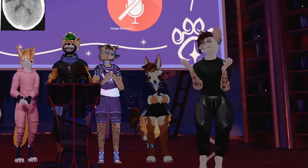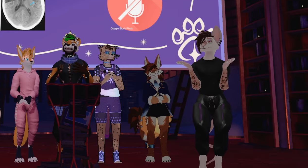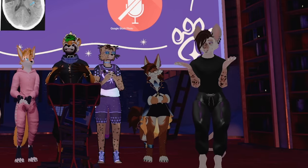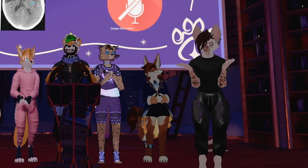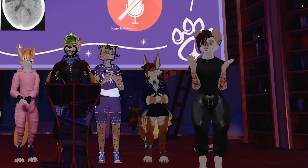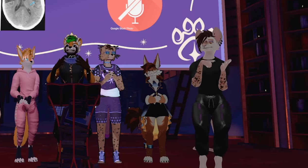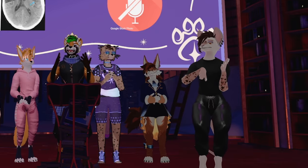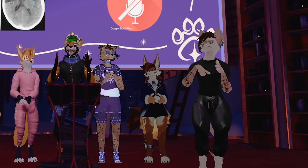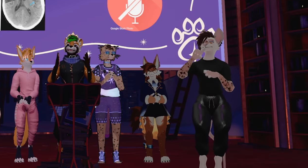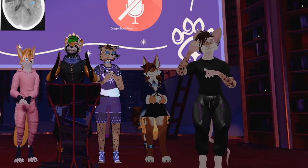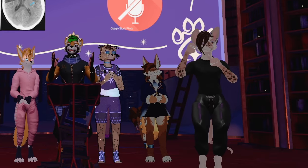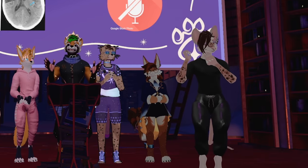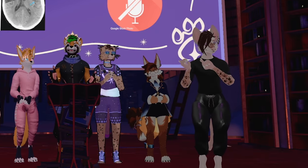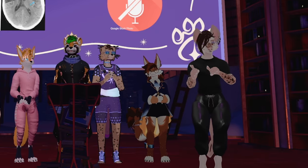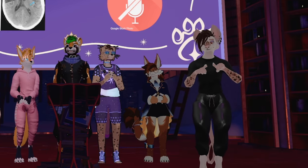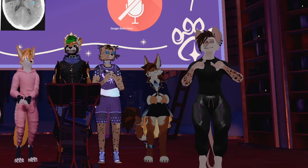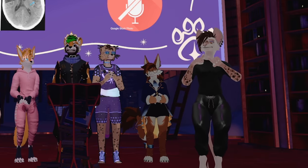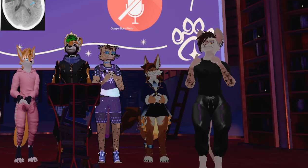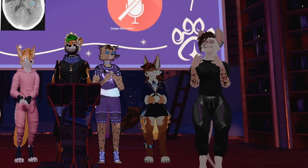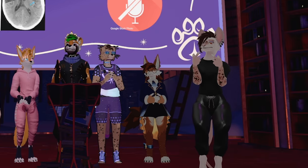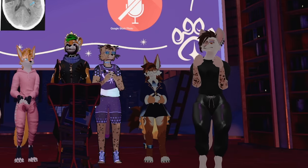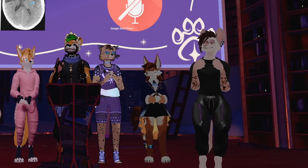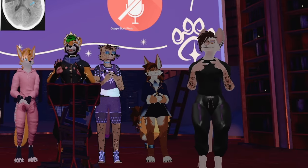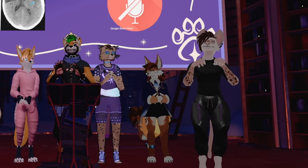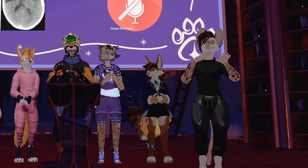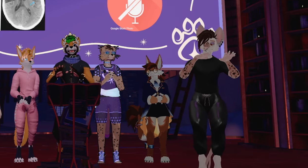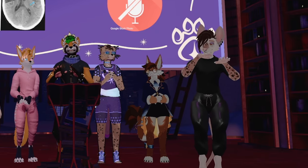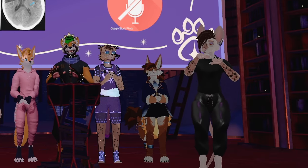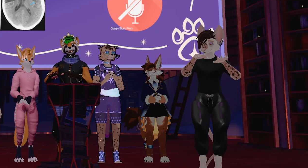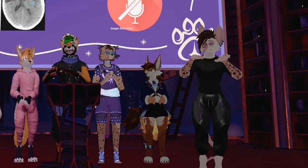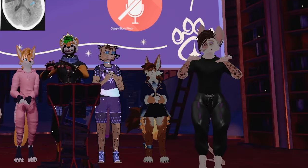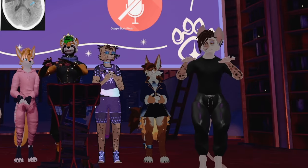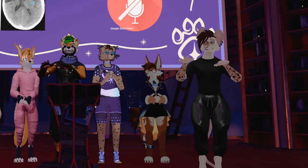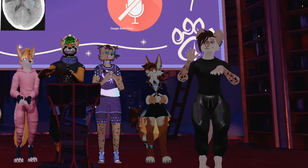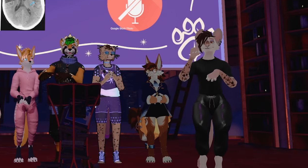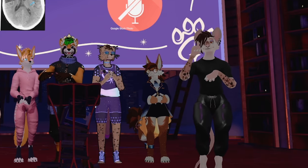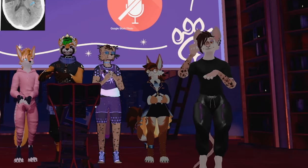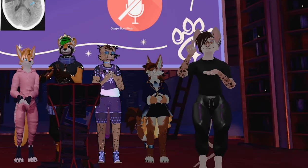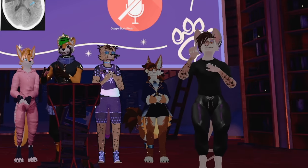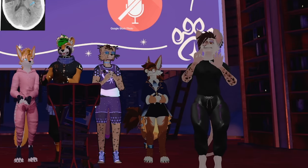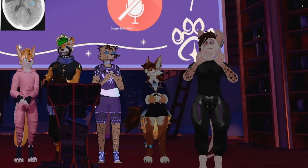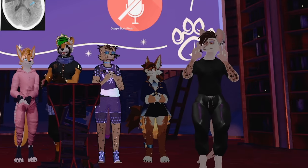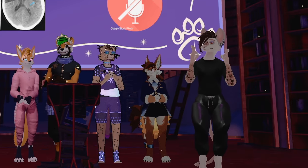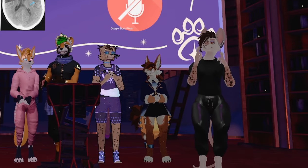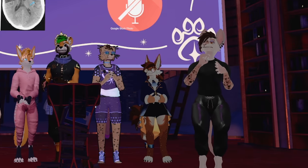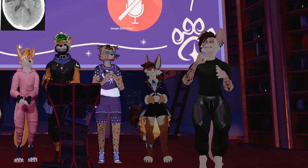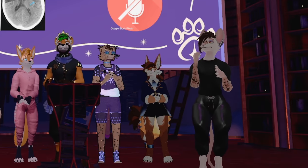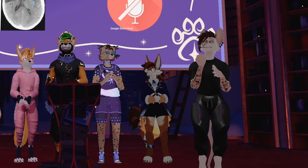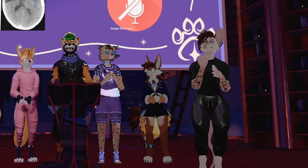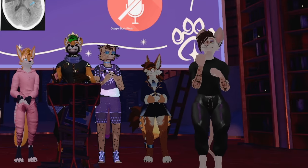just been asked to help raise awareness about not using the term mute to describe that.